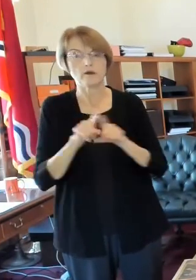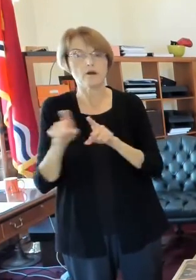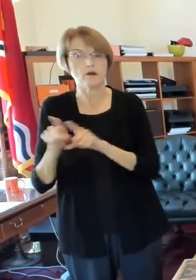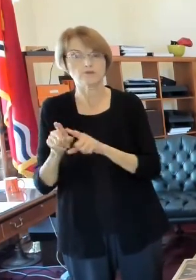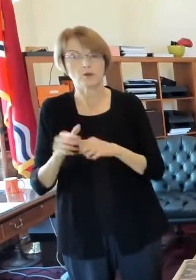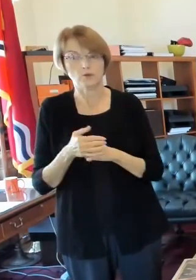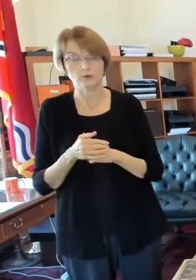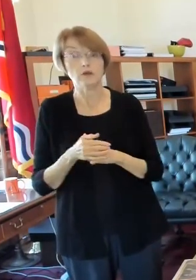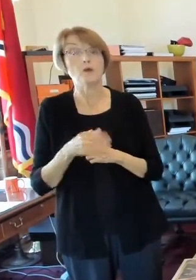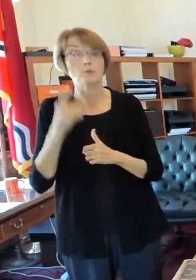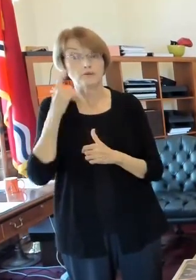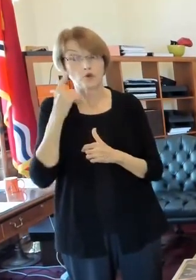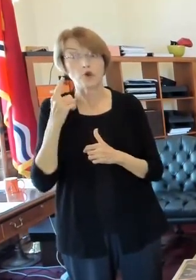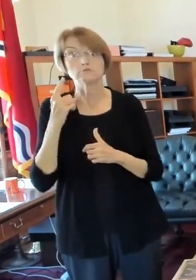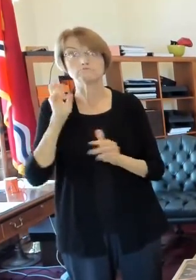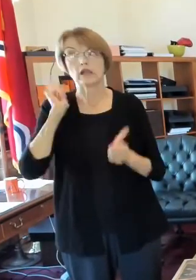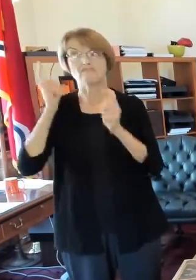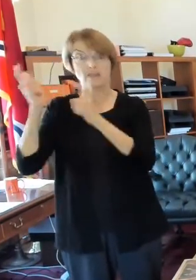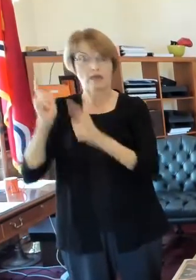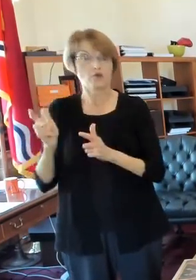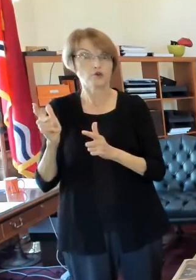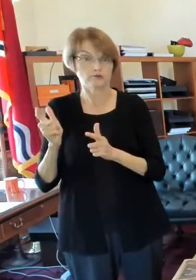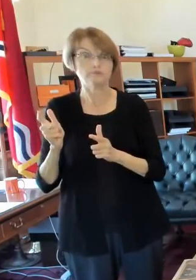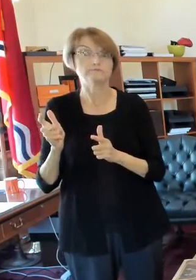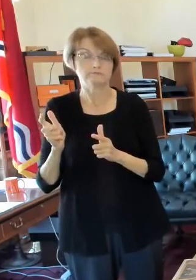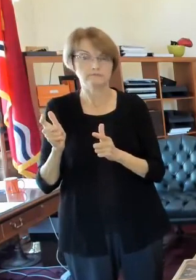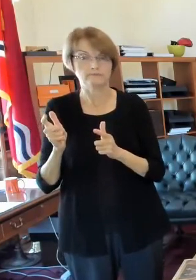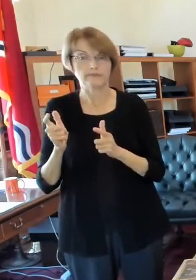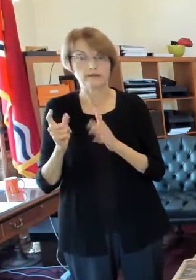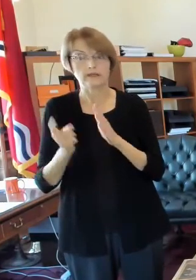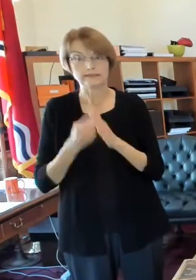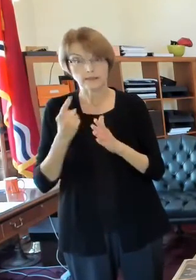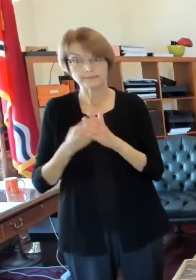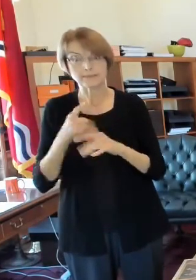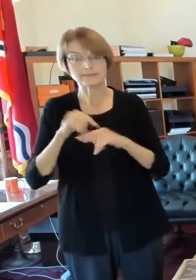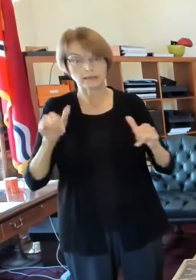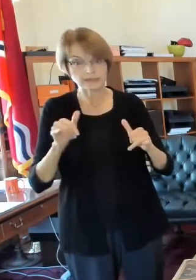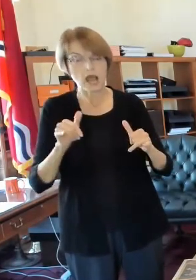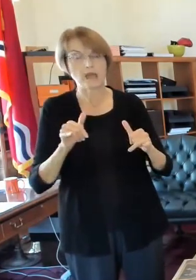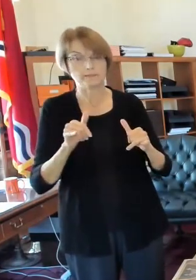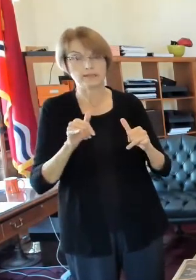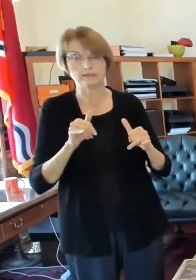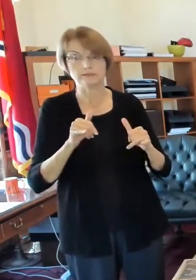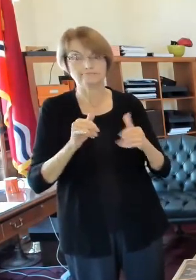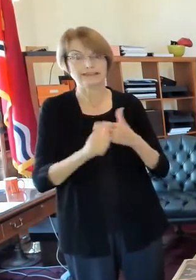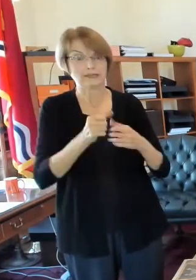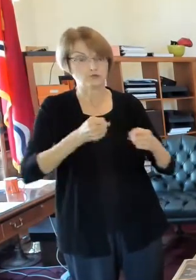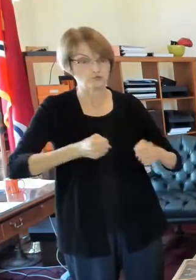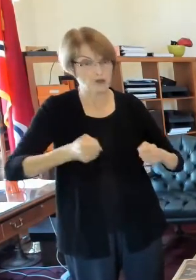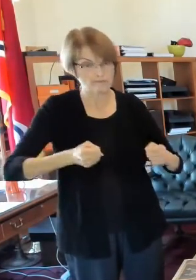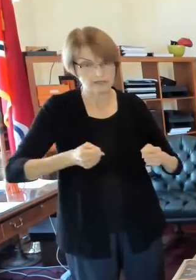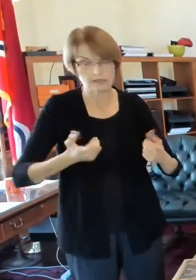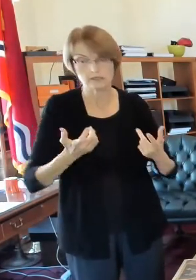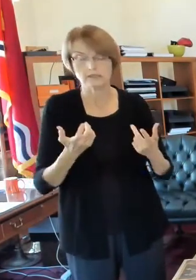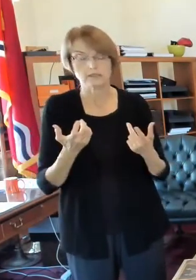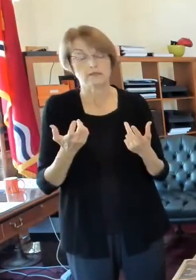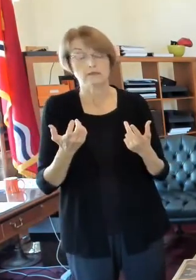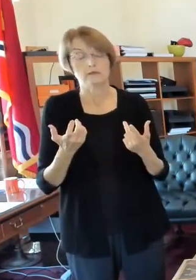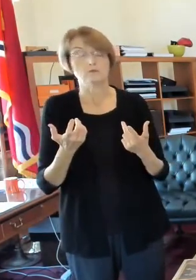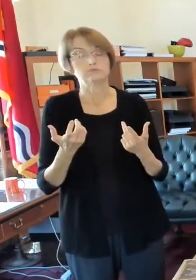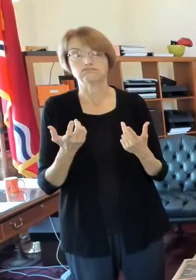amount of gunfire, which sometimes is combined with that, all to make just an